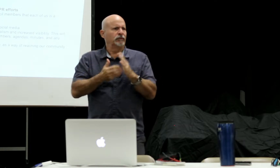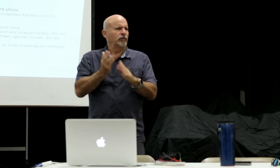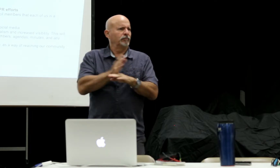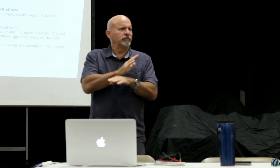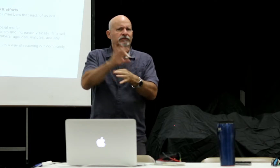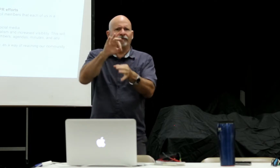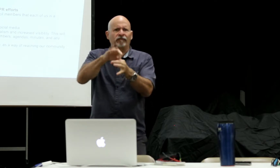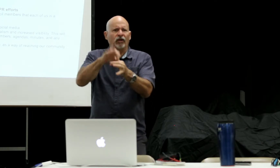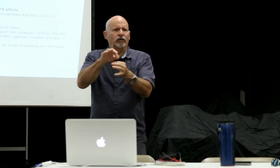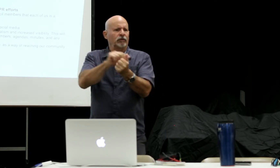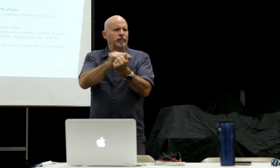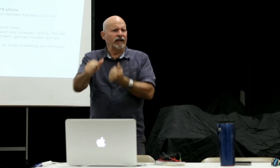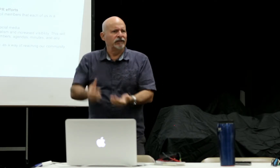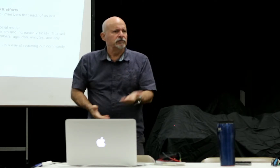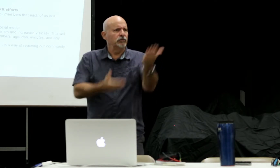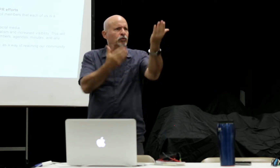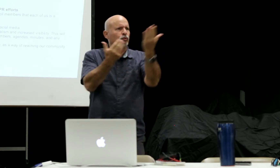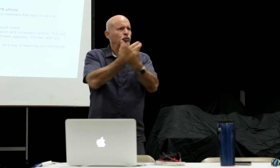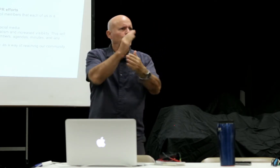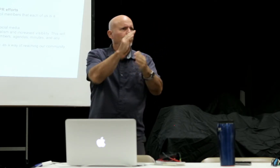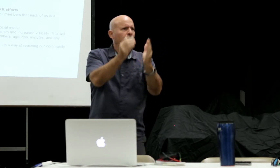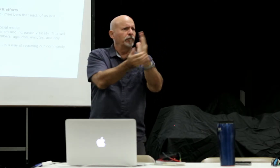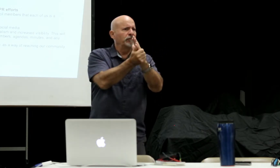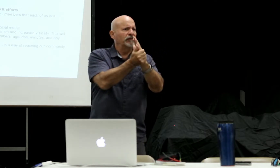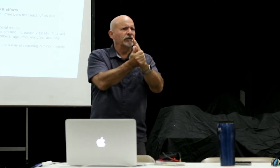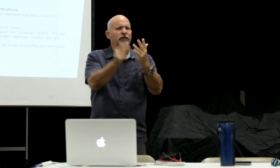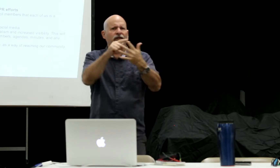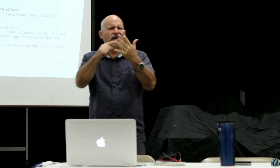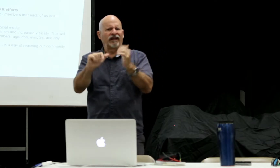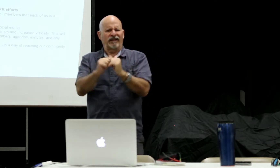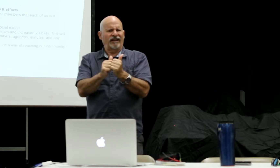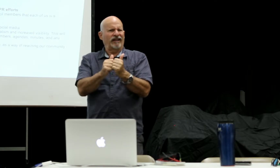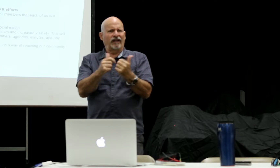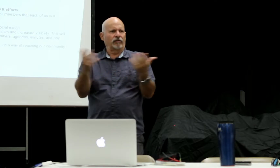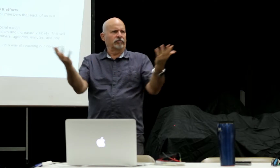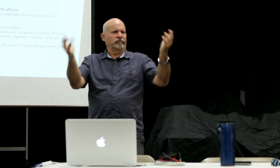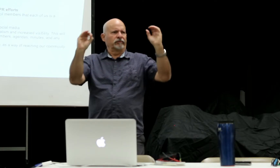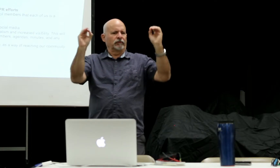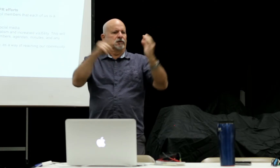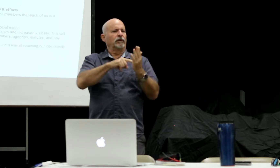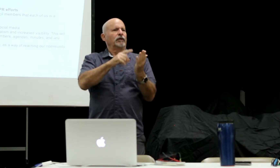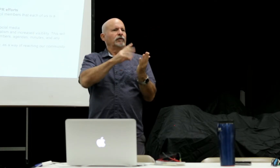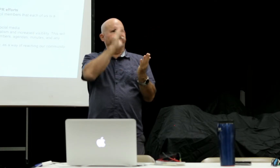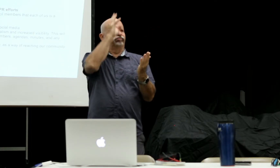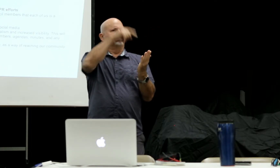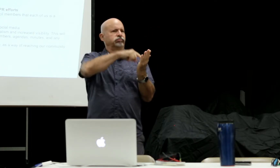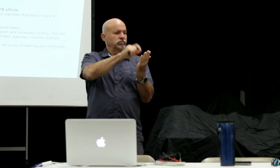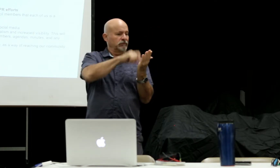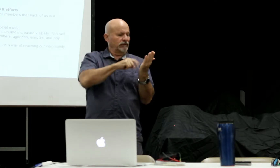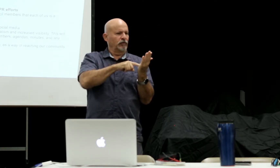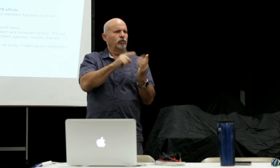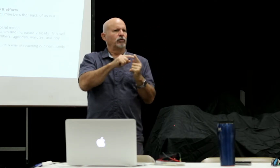efficiently run professional meetings. So board meetings, how to do amendments, how to pass